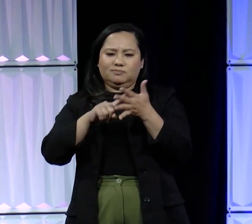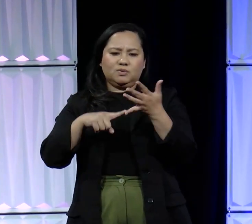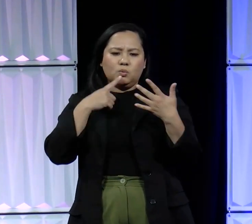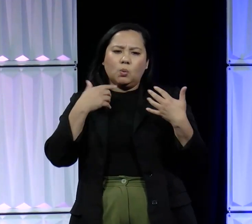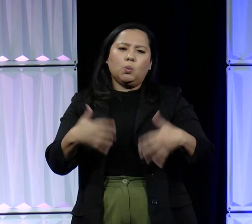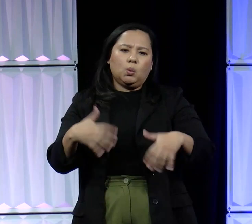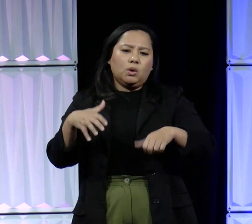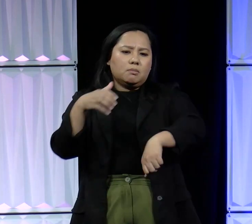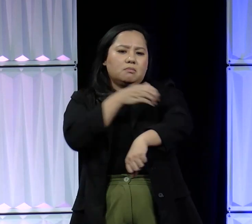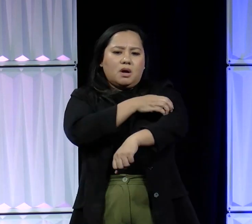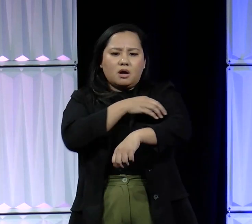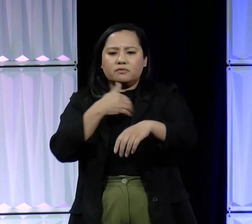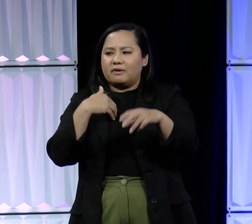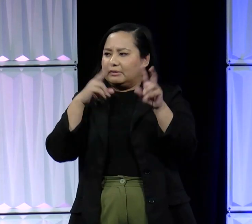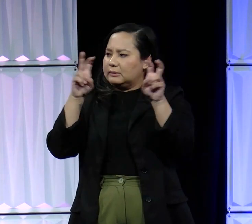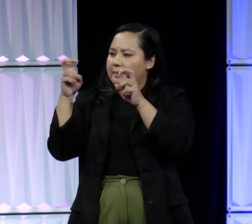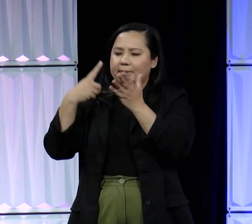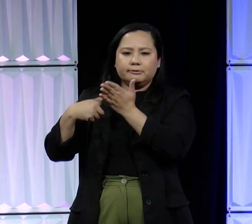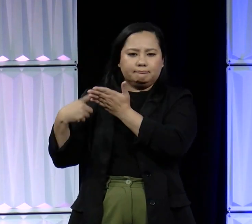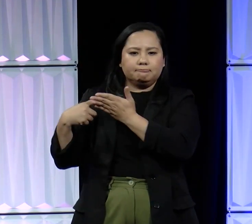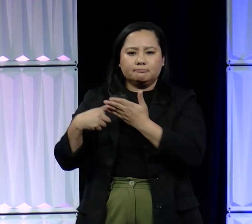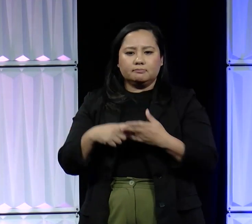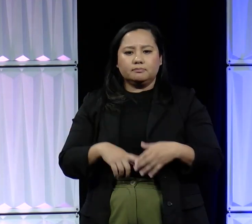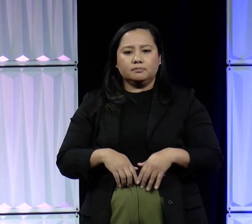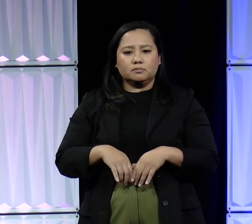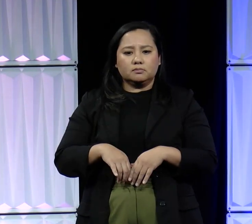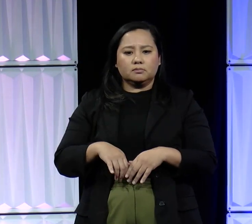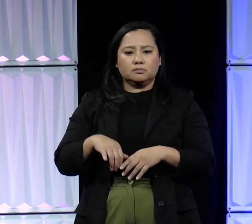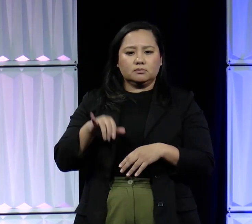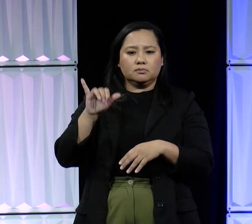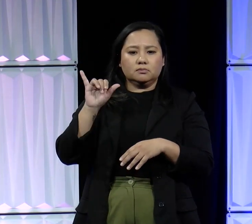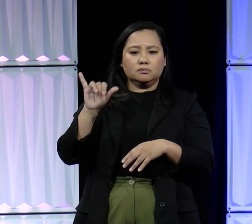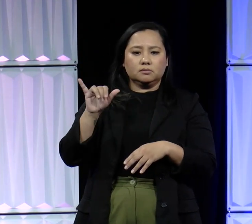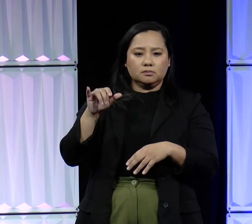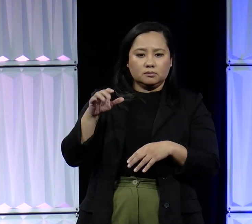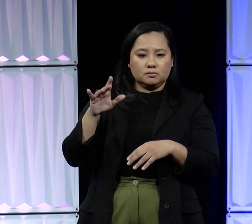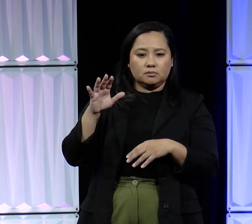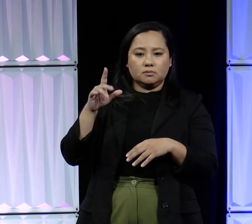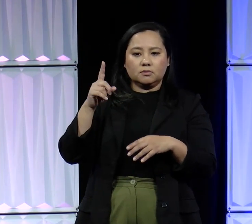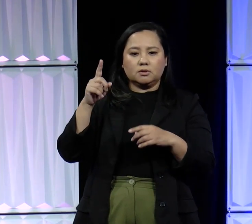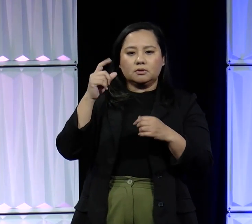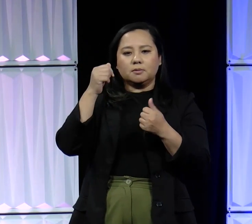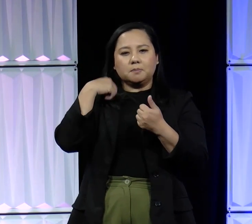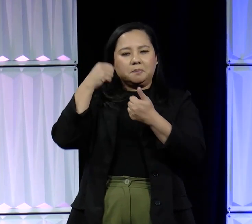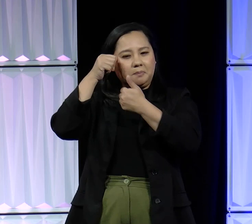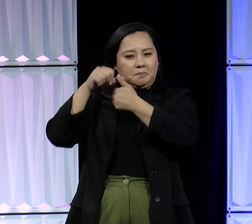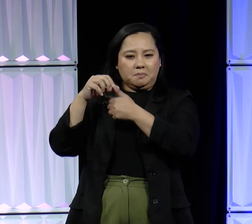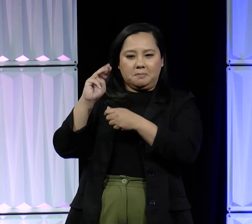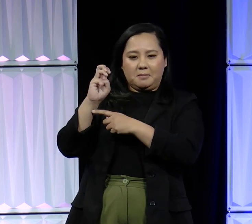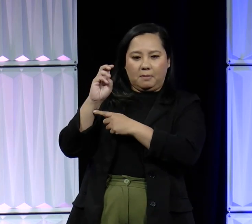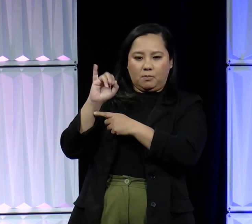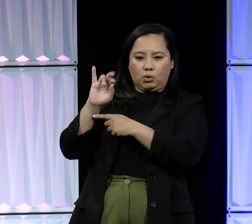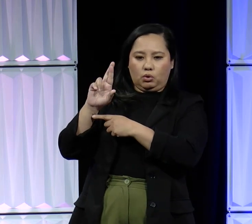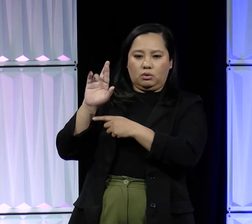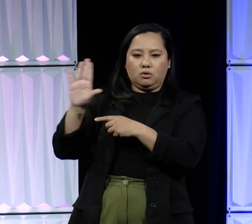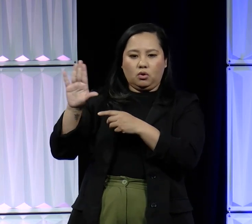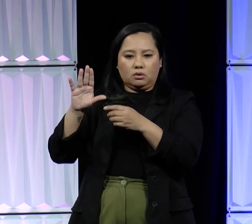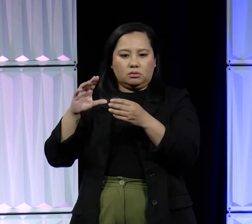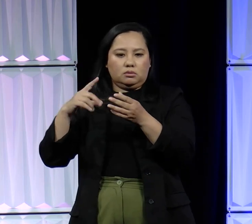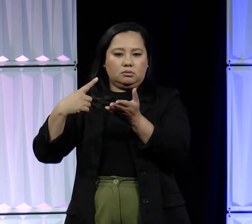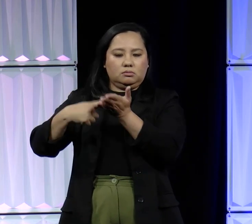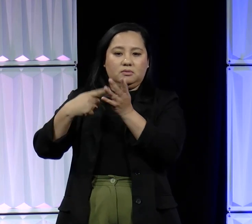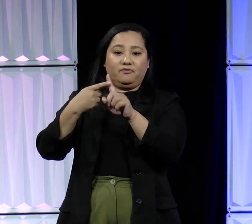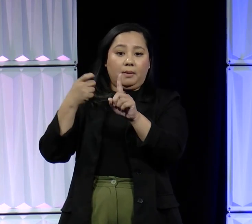Danger of a Single Story is one of her memorable TED Talks she gave in 2009. In her